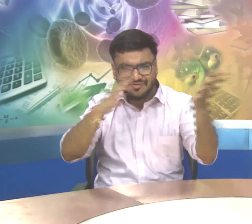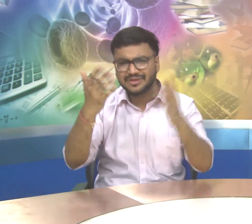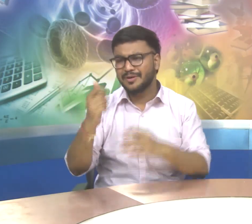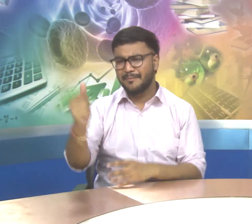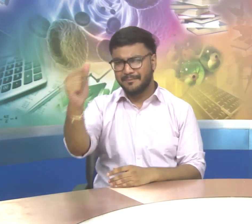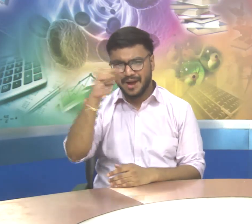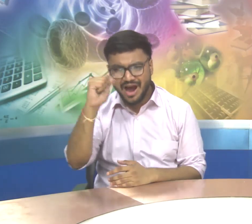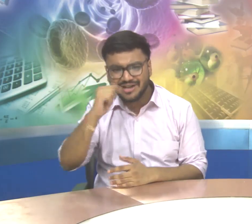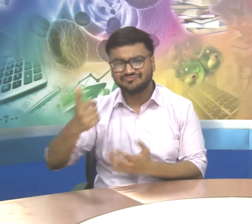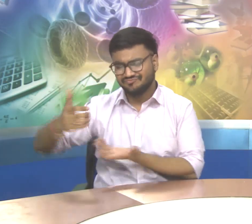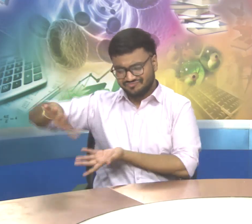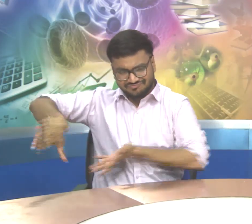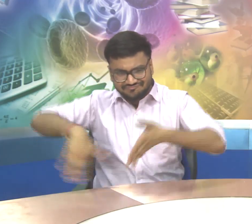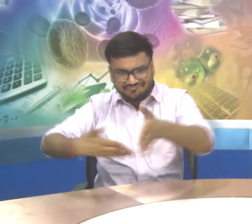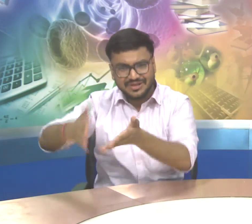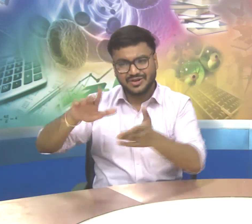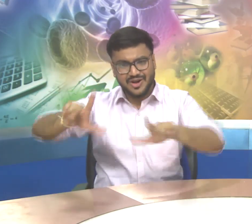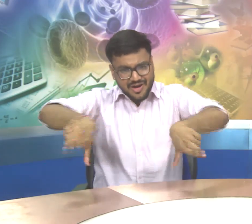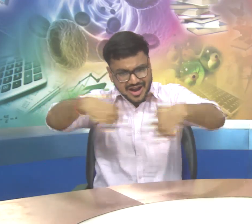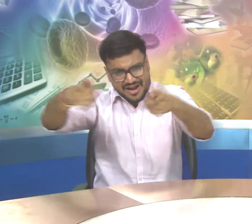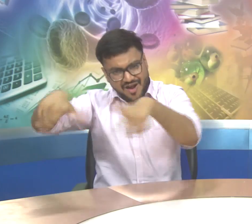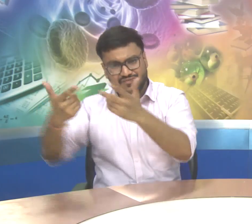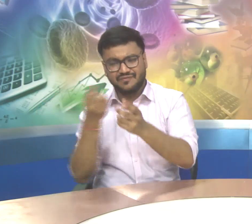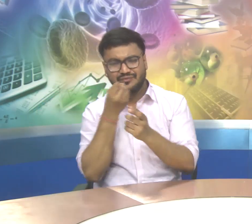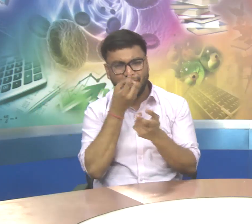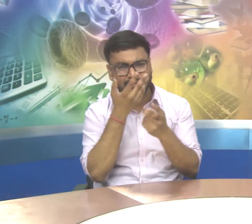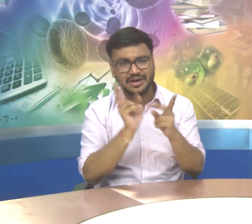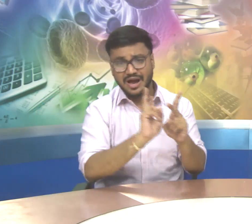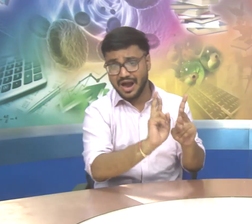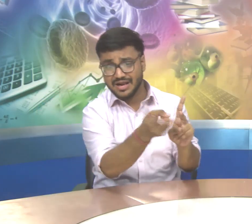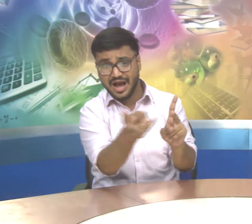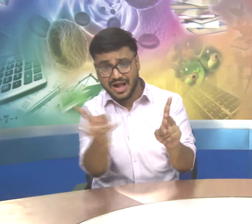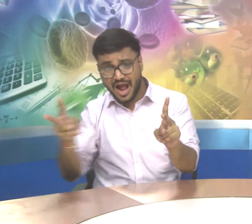human begins using these resources too much.